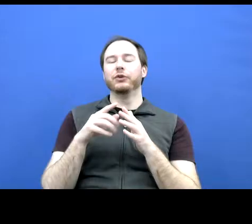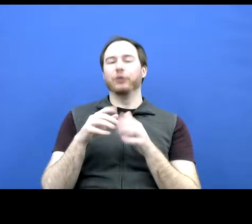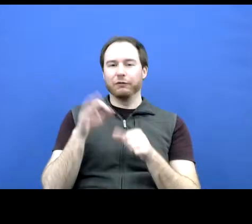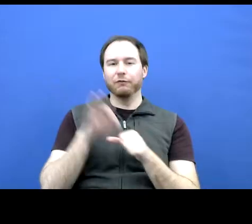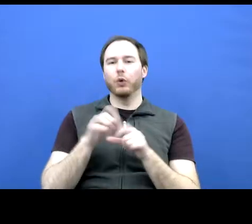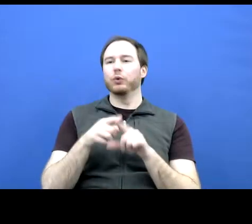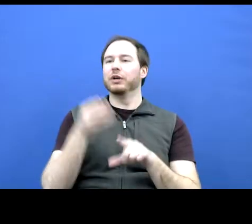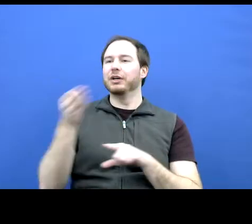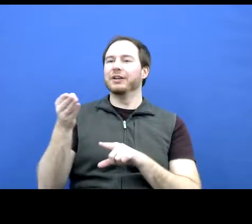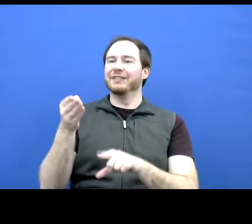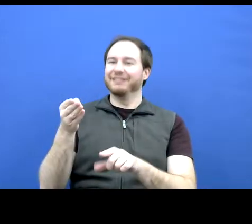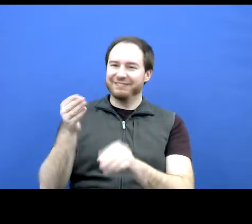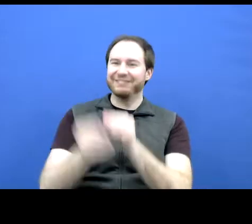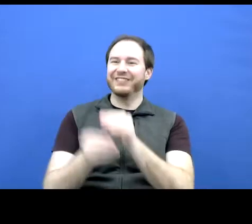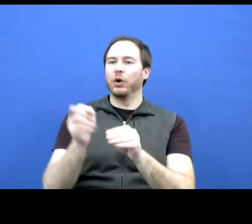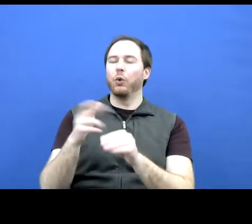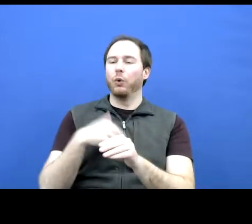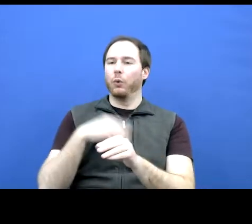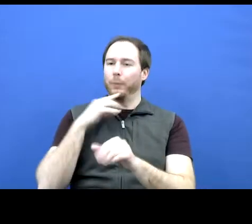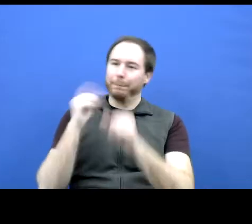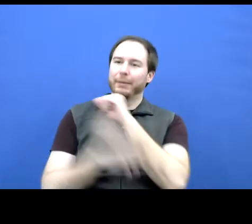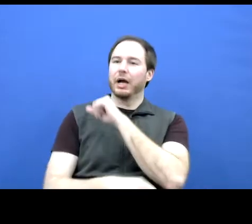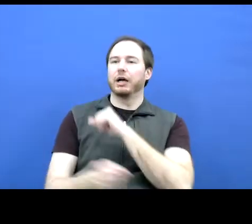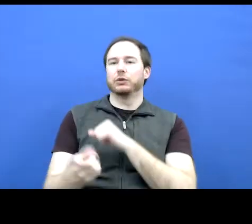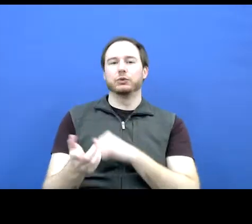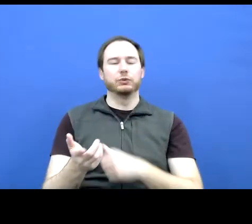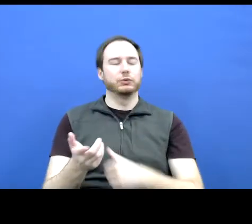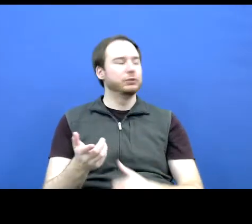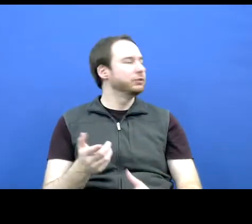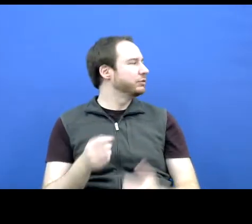I was going to suggest that the other day that